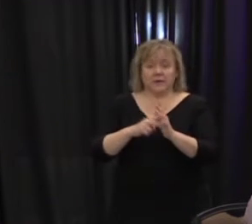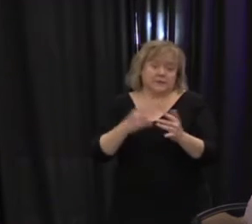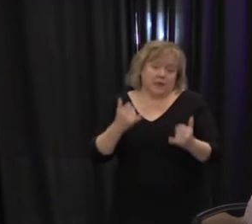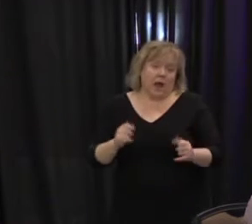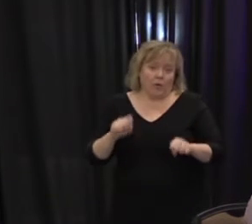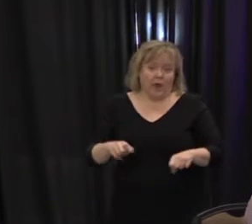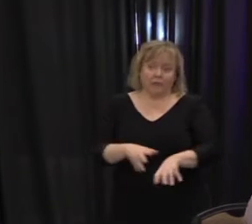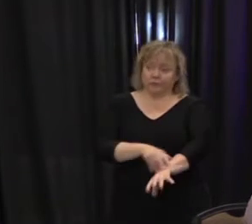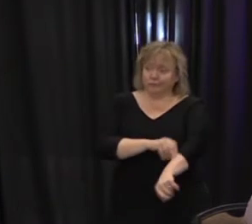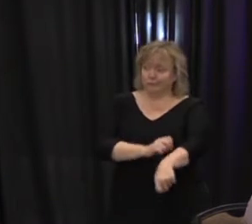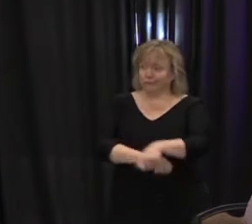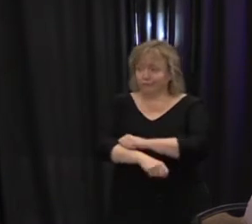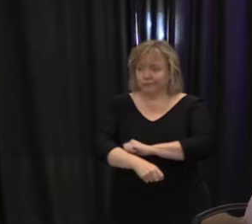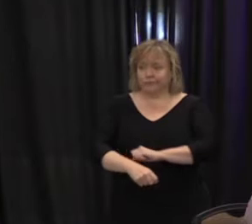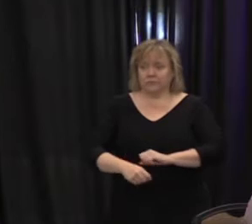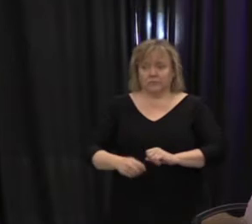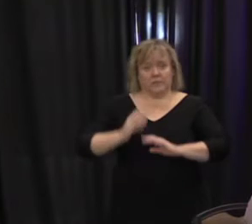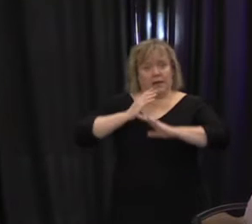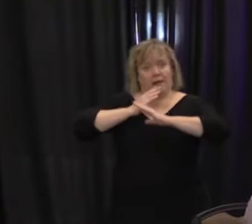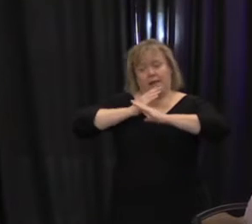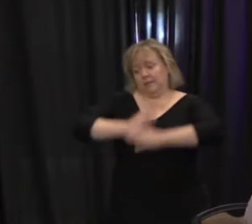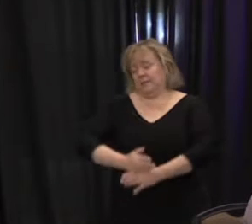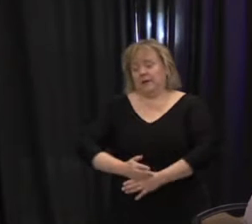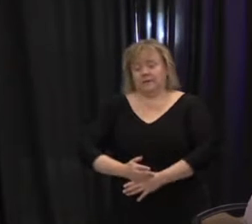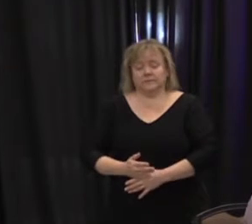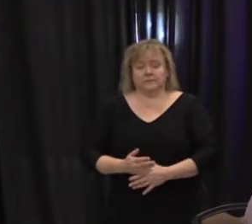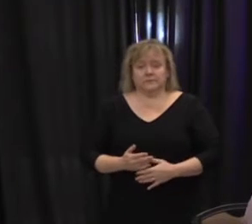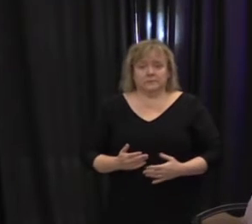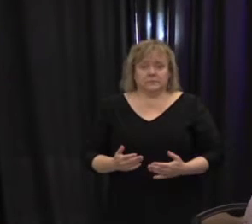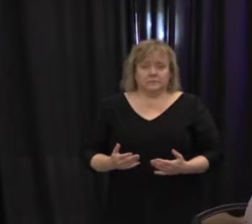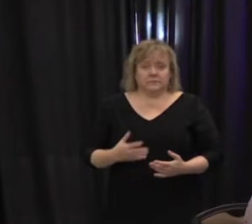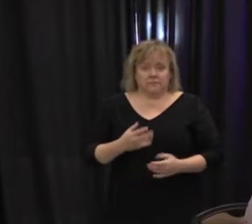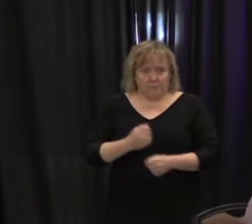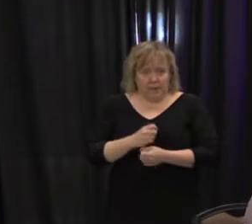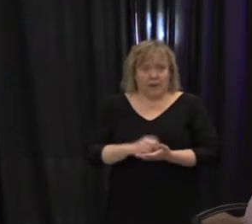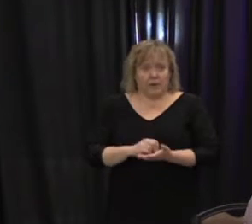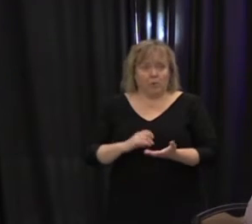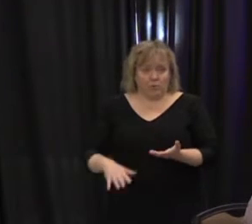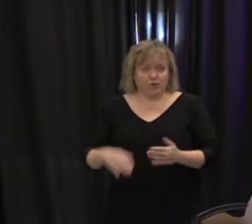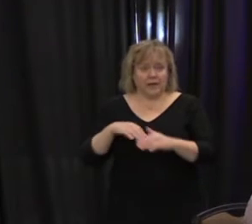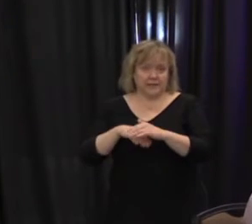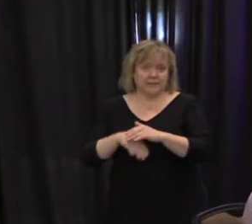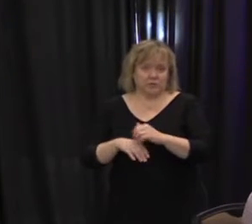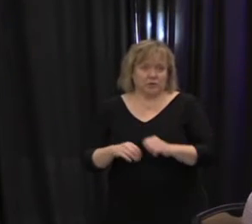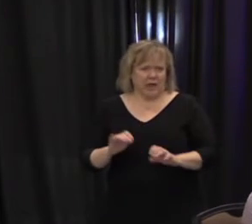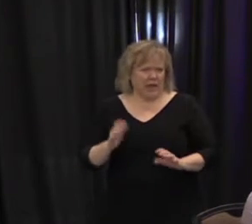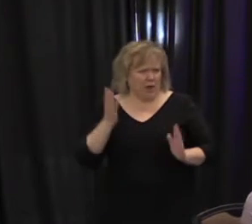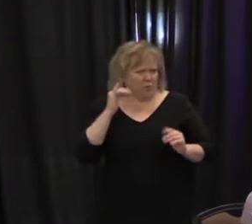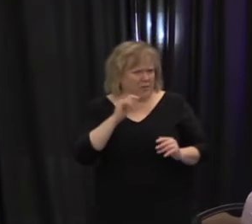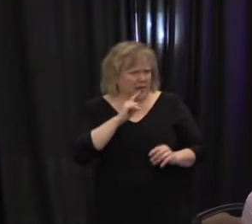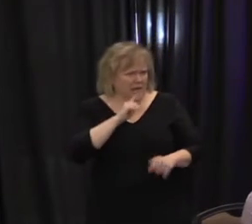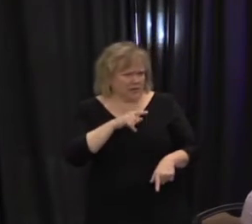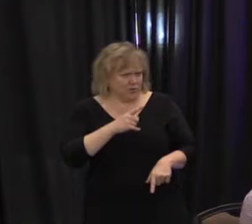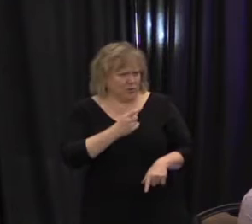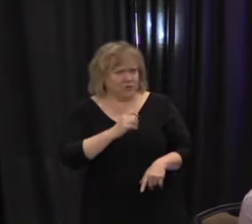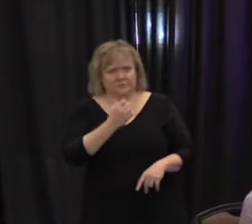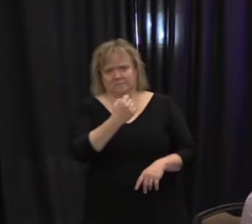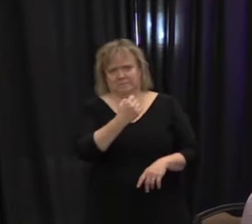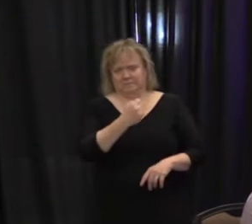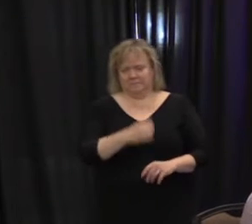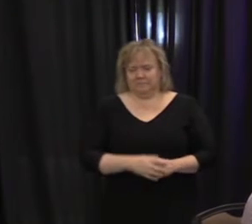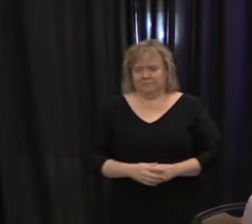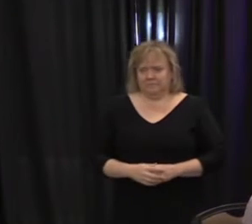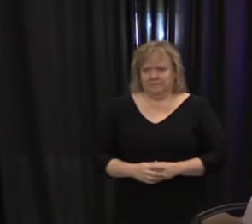up to, eliminate barriers to access and make abortion more accessible. I hope that answered your question. Thank